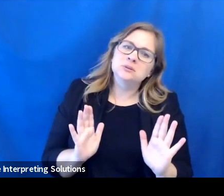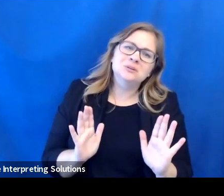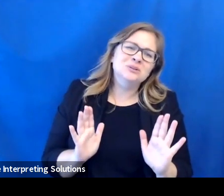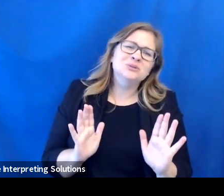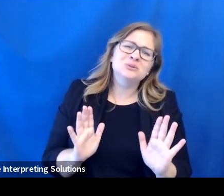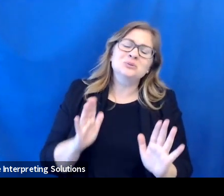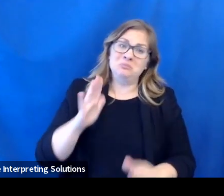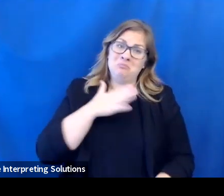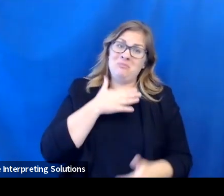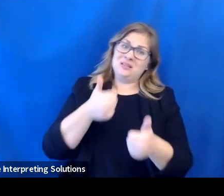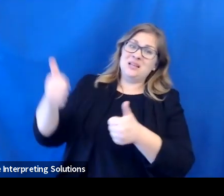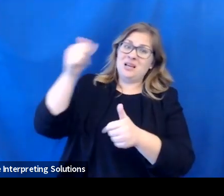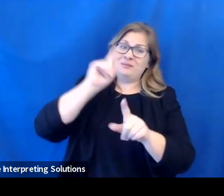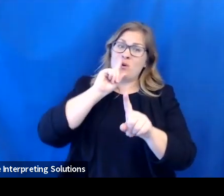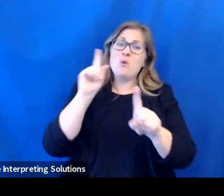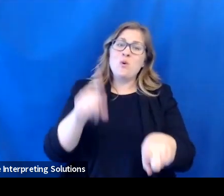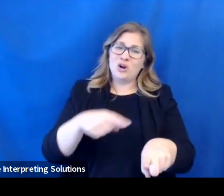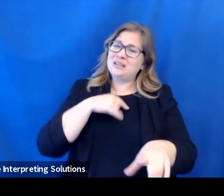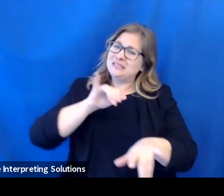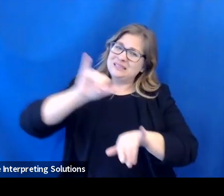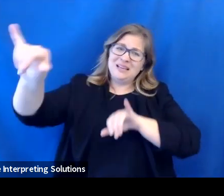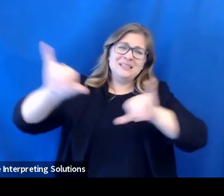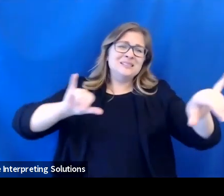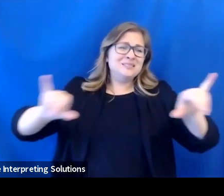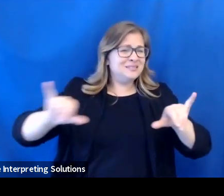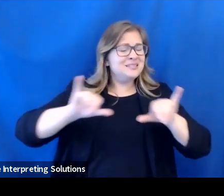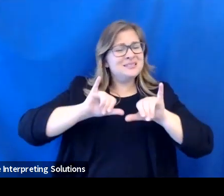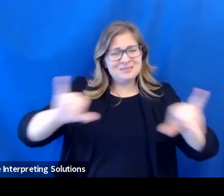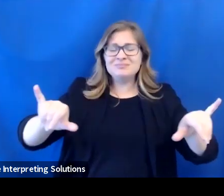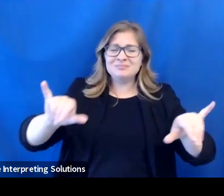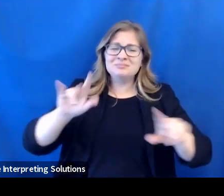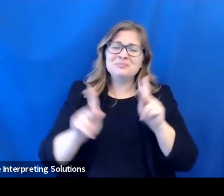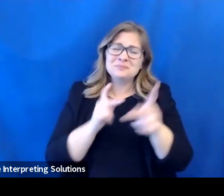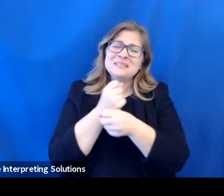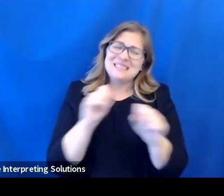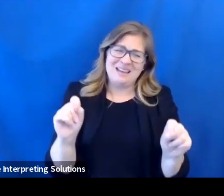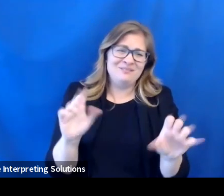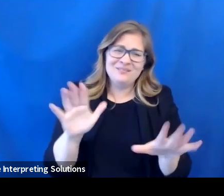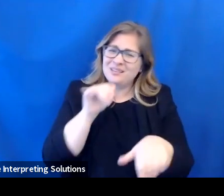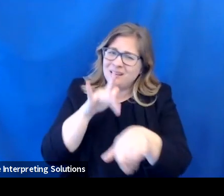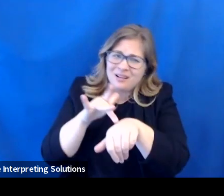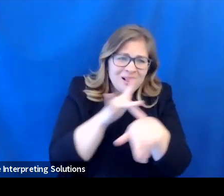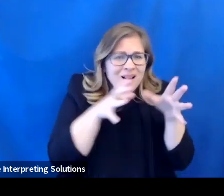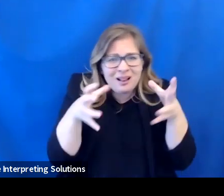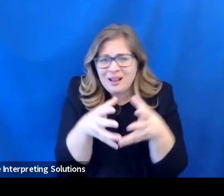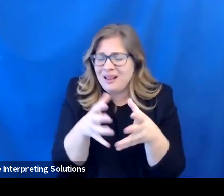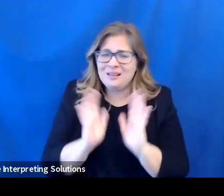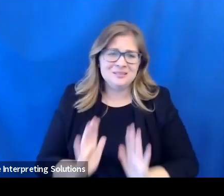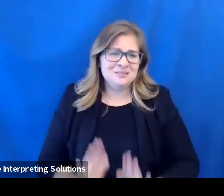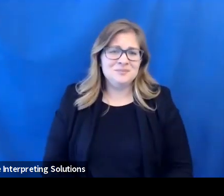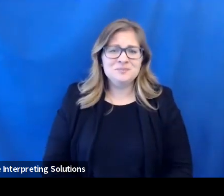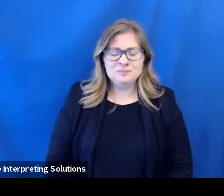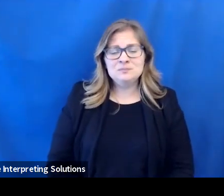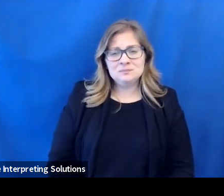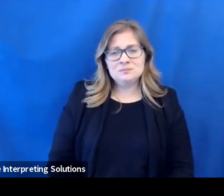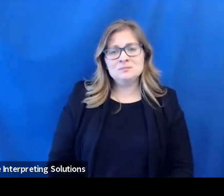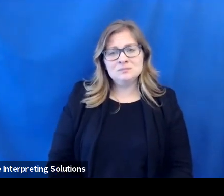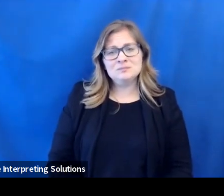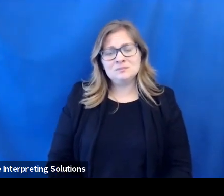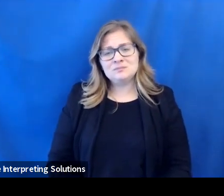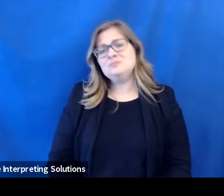people safe. I think to keep in perspective of this, of nearly 6 million Minnesotans, I think I saw